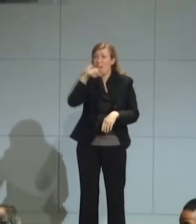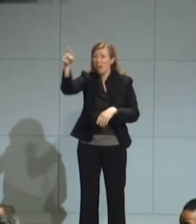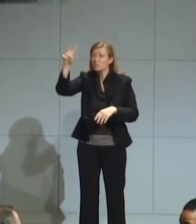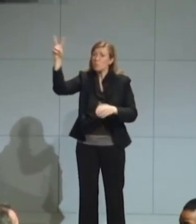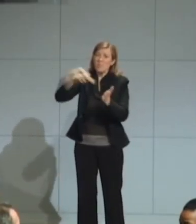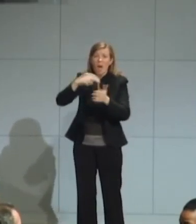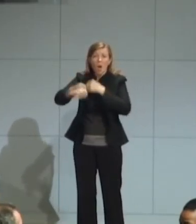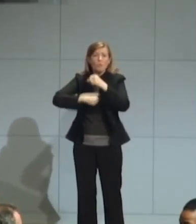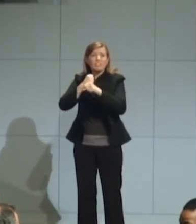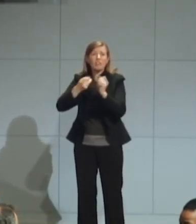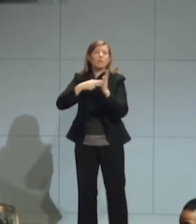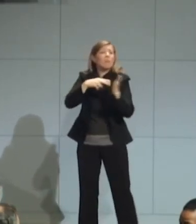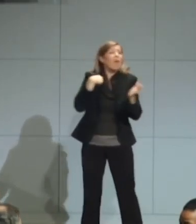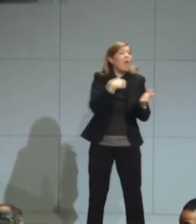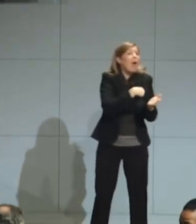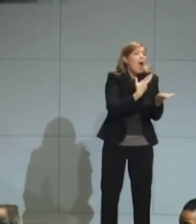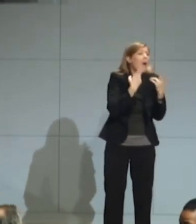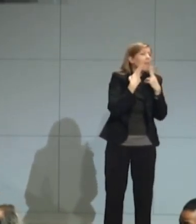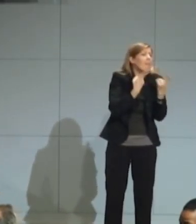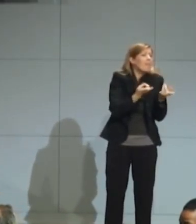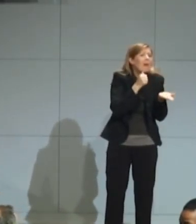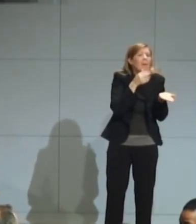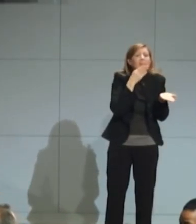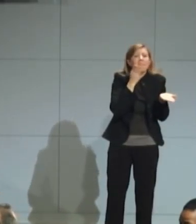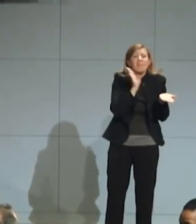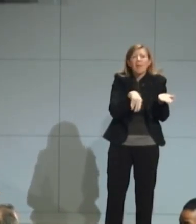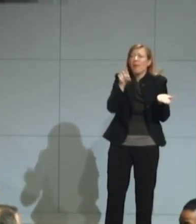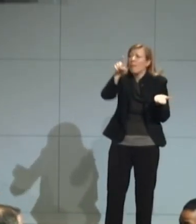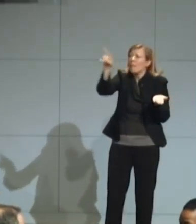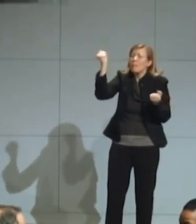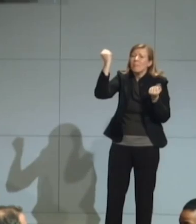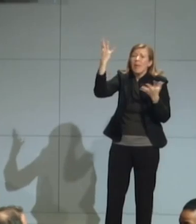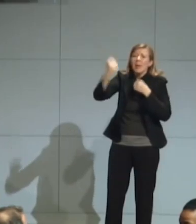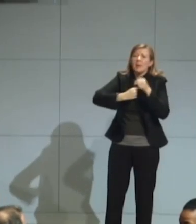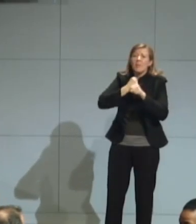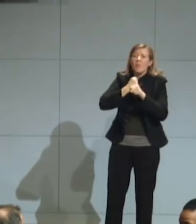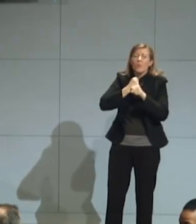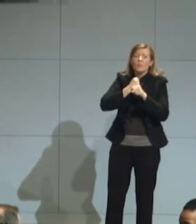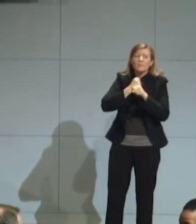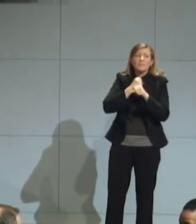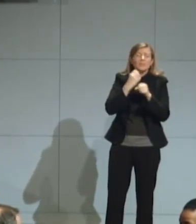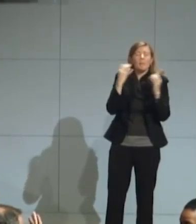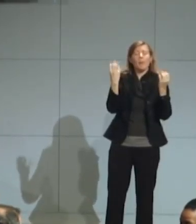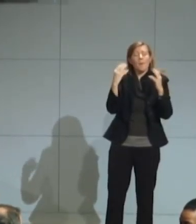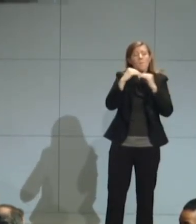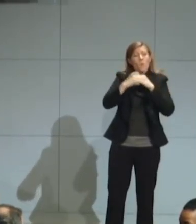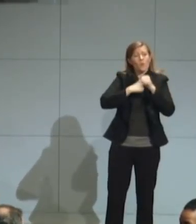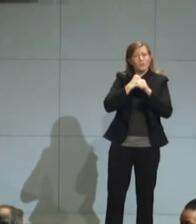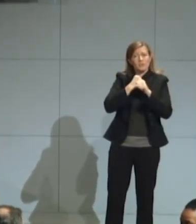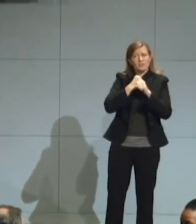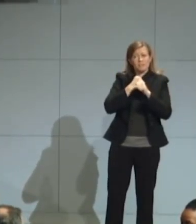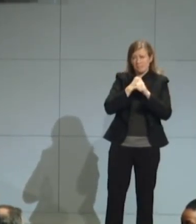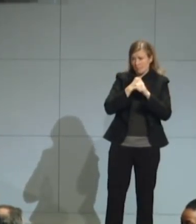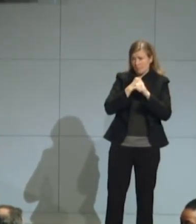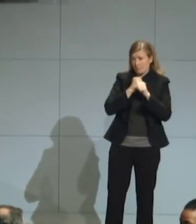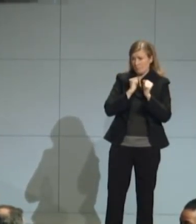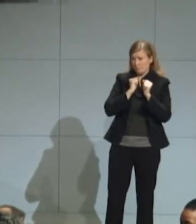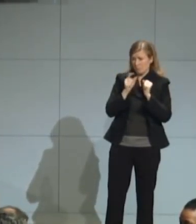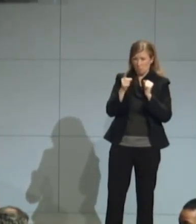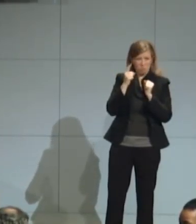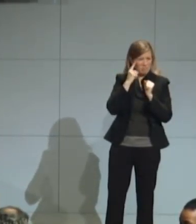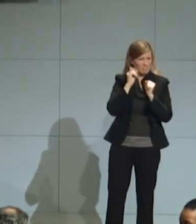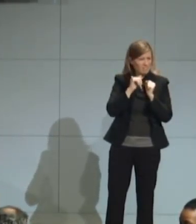Chris Rock, and so he tweeted back. Now, first lesson, and if you don't learn anything else today, this would probably be the thing